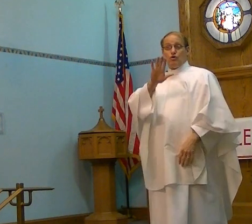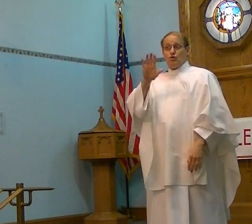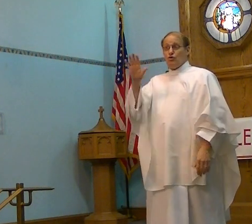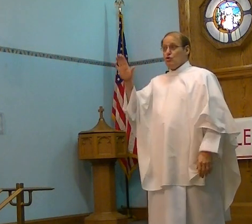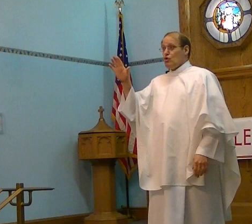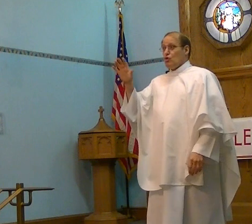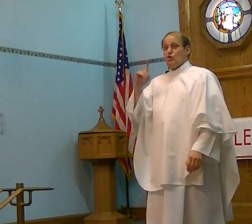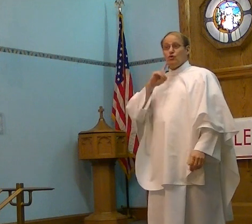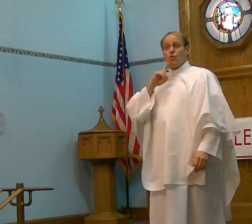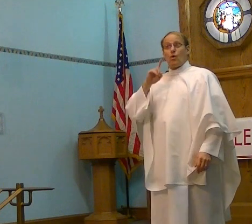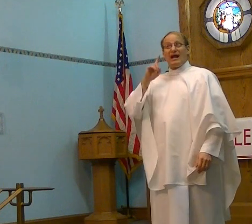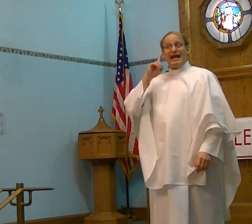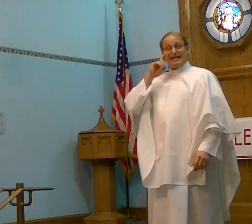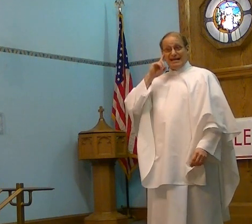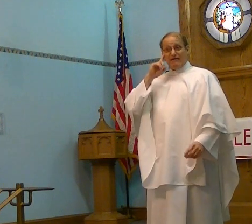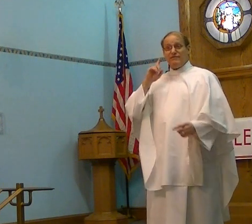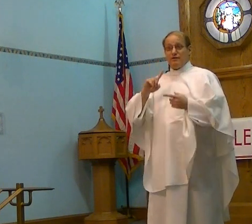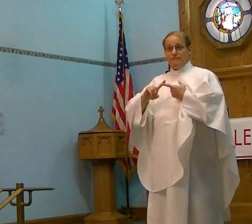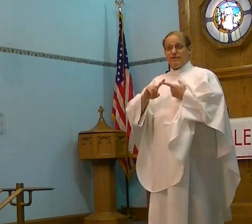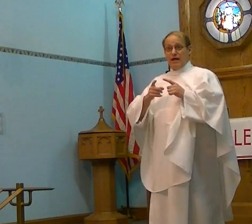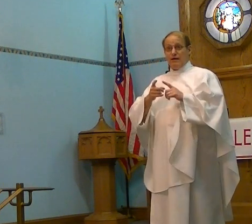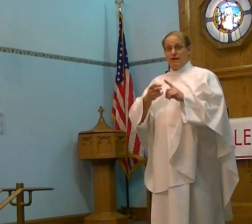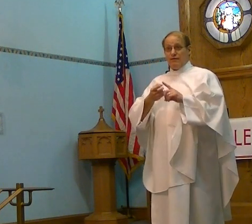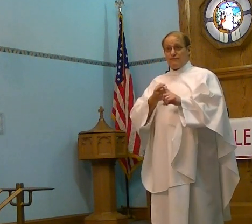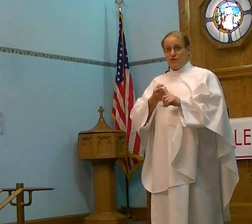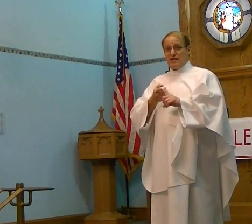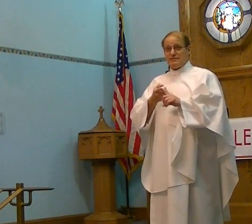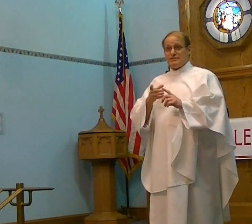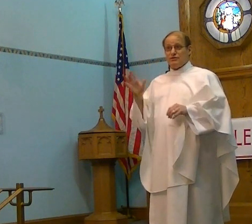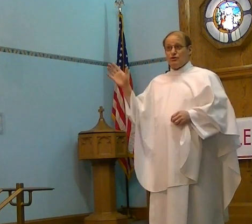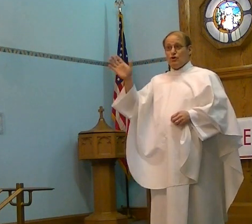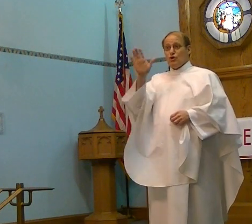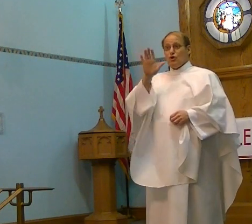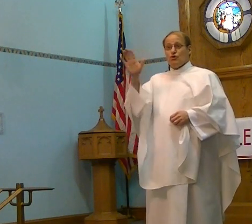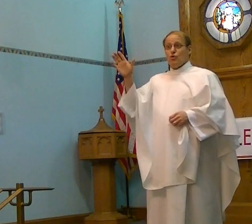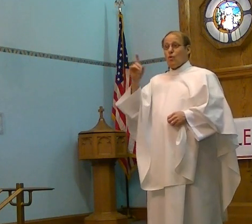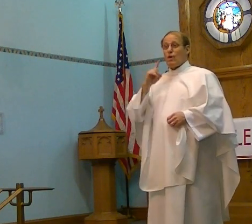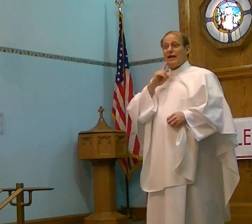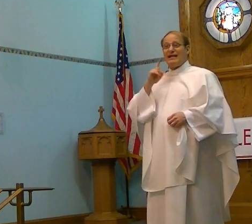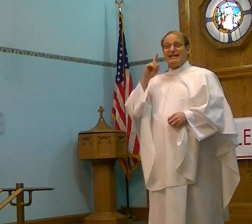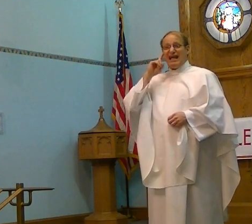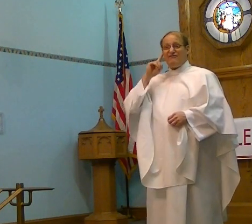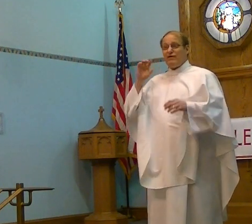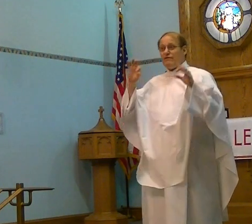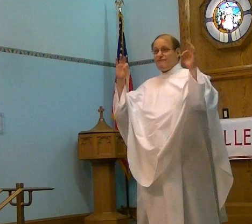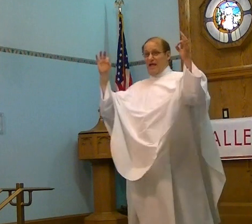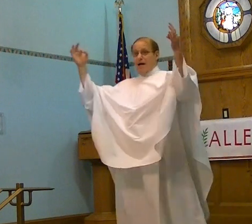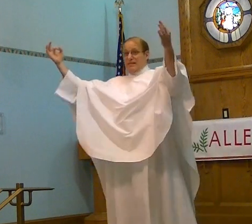Your deaf friends? Your deaf family?